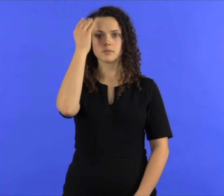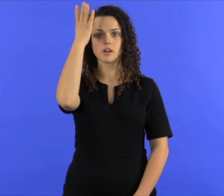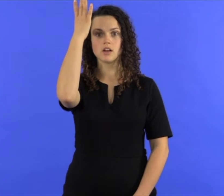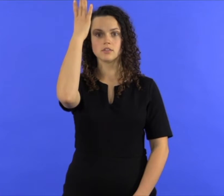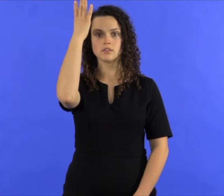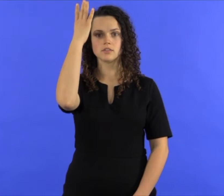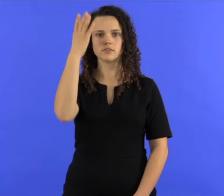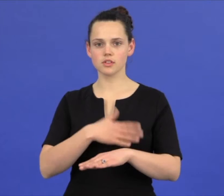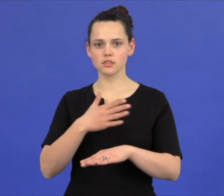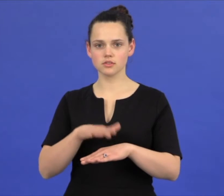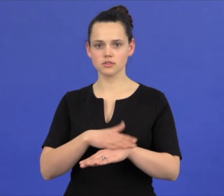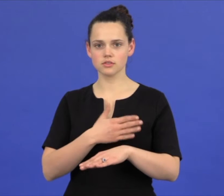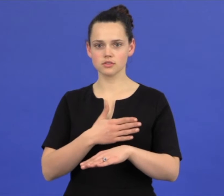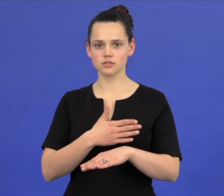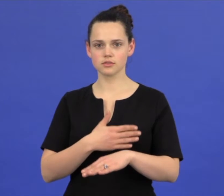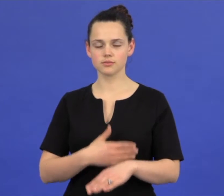Cool for cats